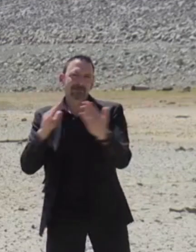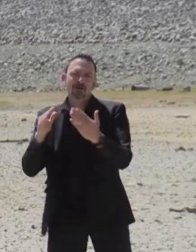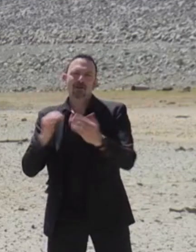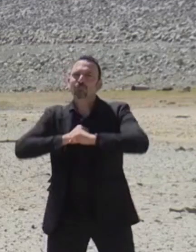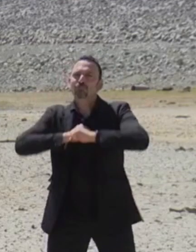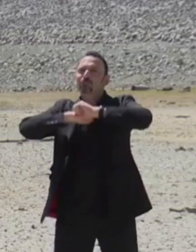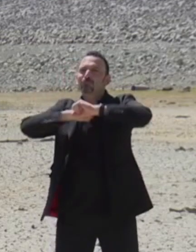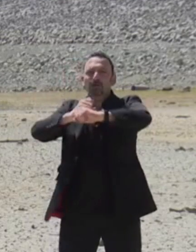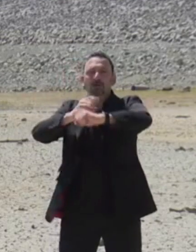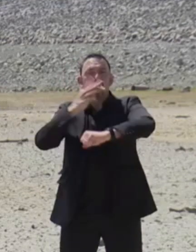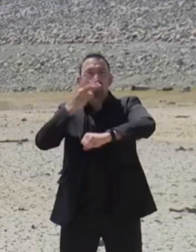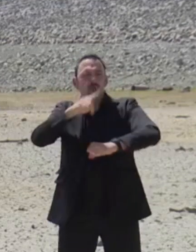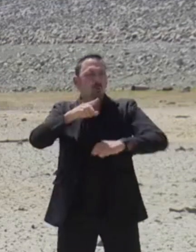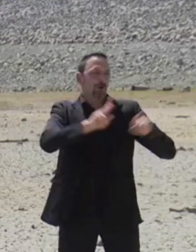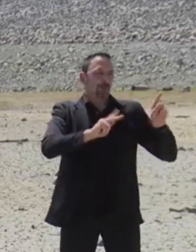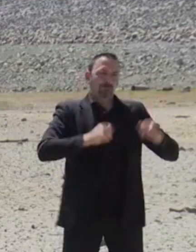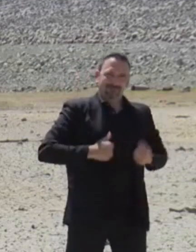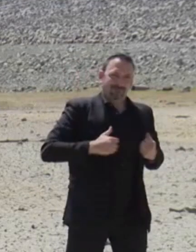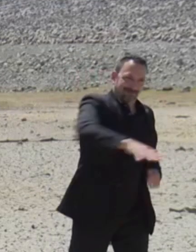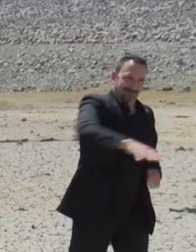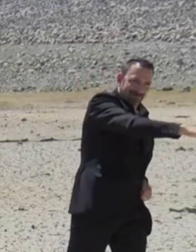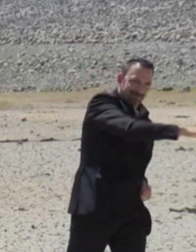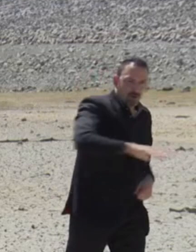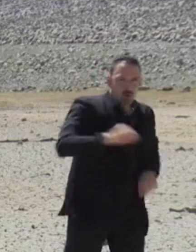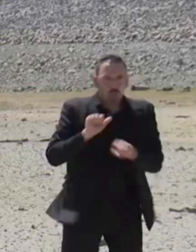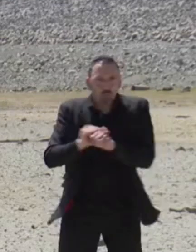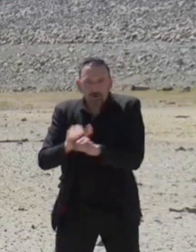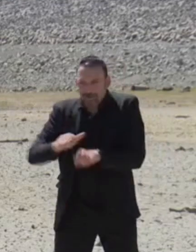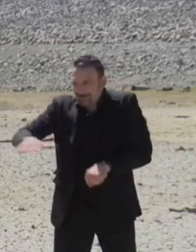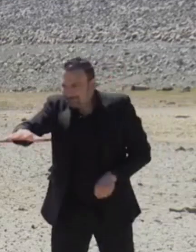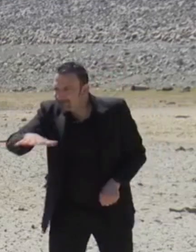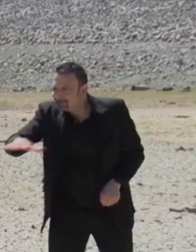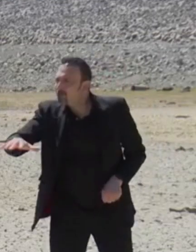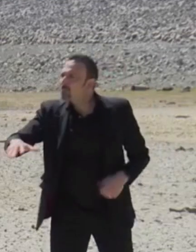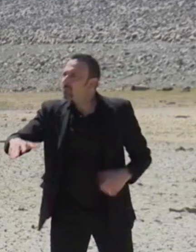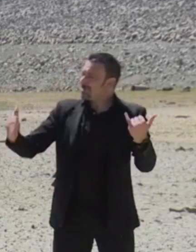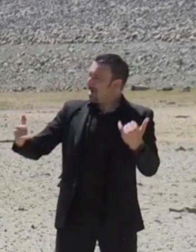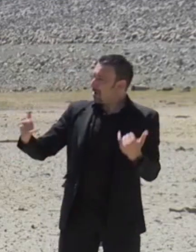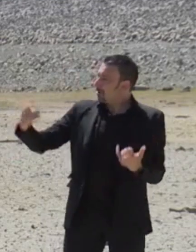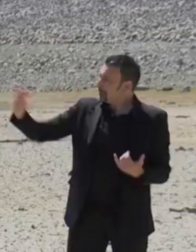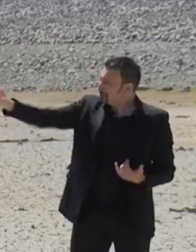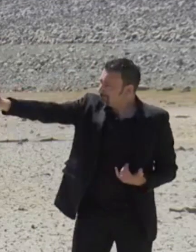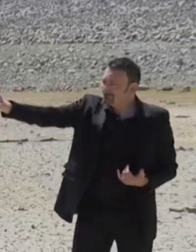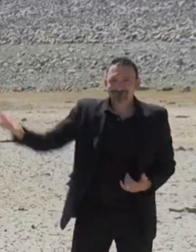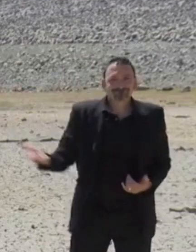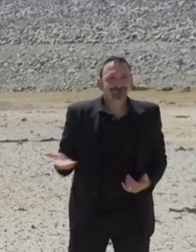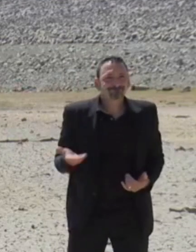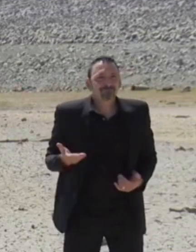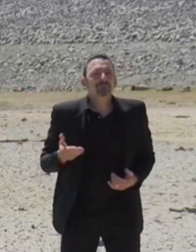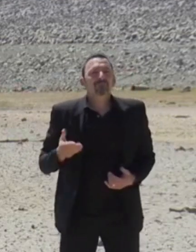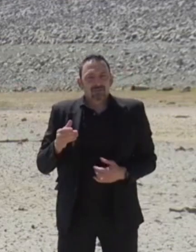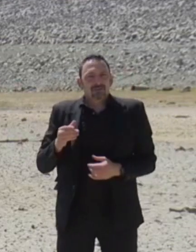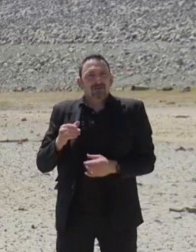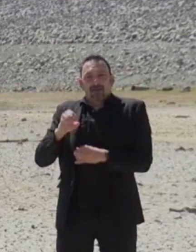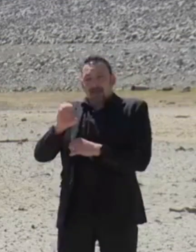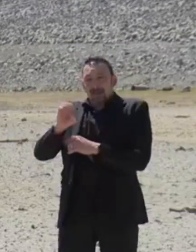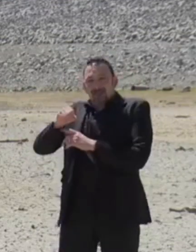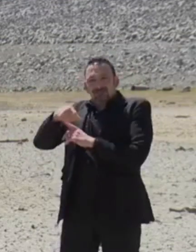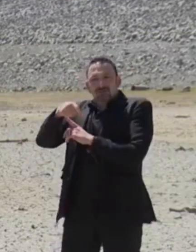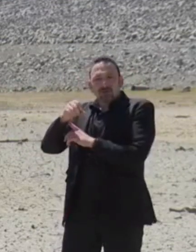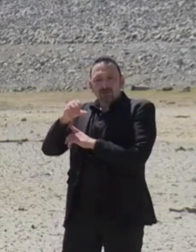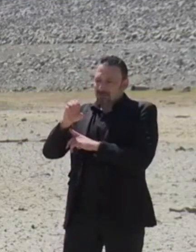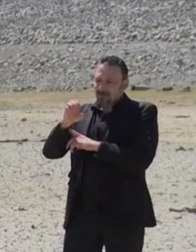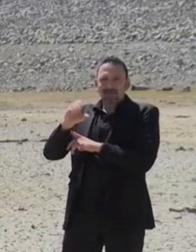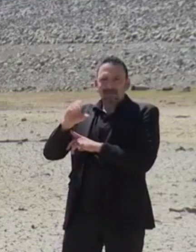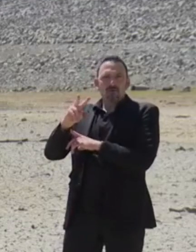water for communities in this region. And with that, I'd ask Joaquin Esquivel, the chair of our State Water Resources Control Board, to elaborate. Thank